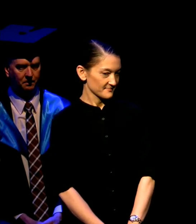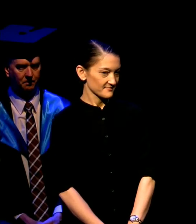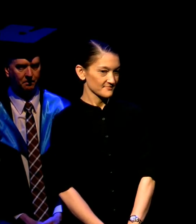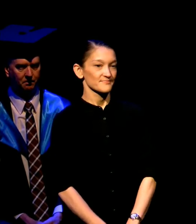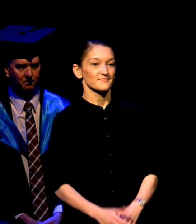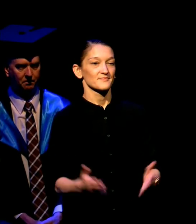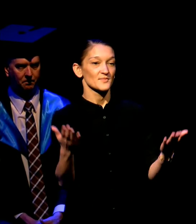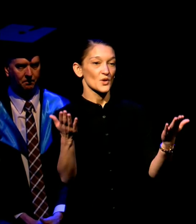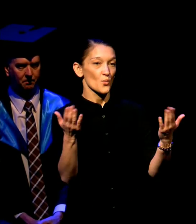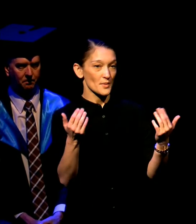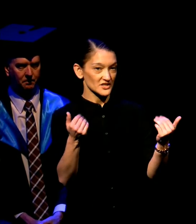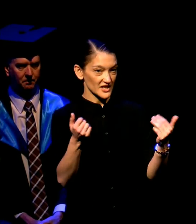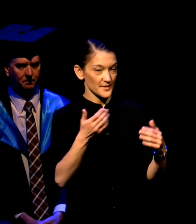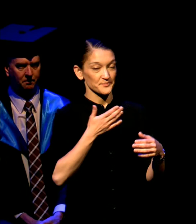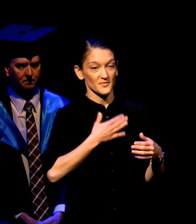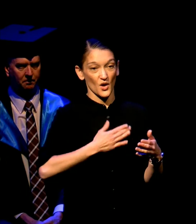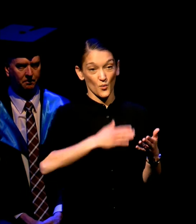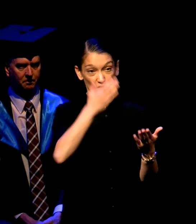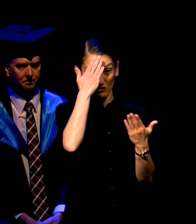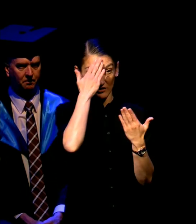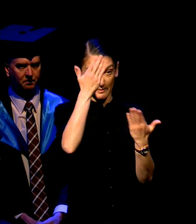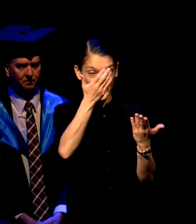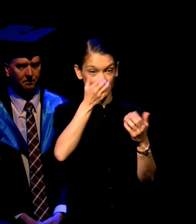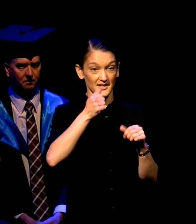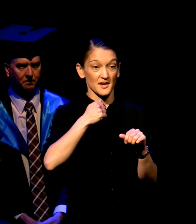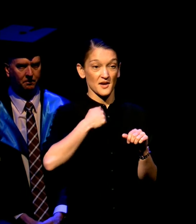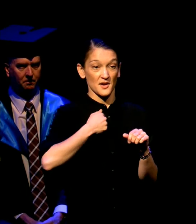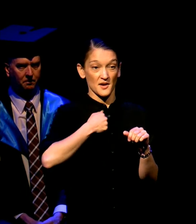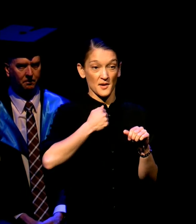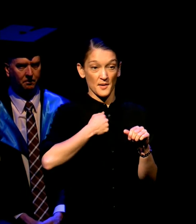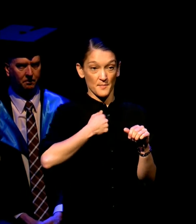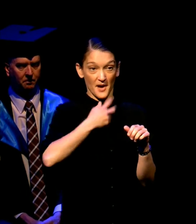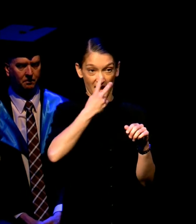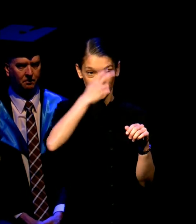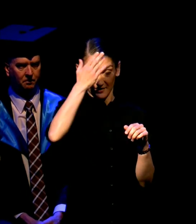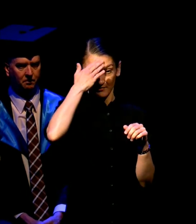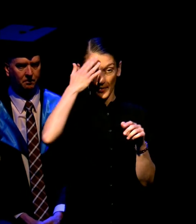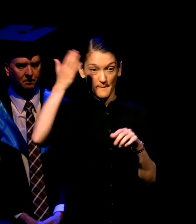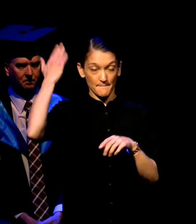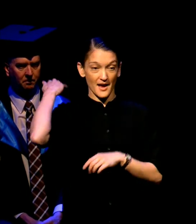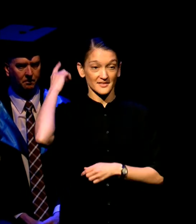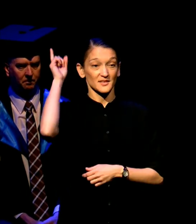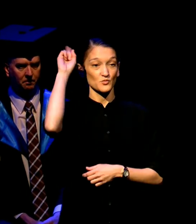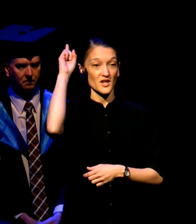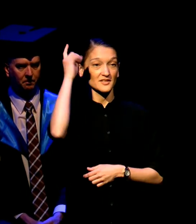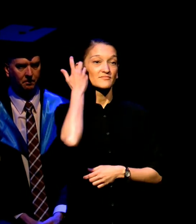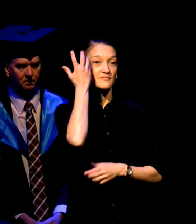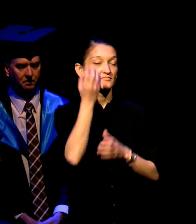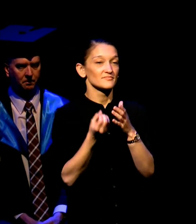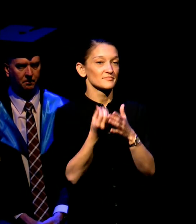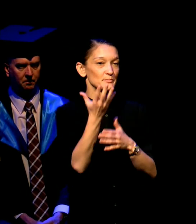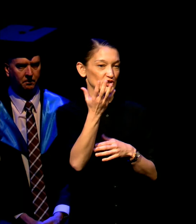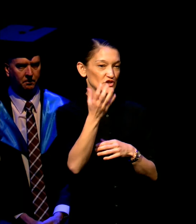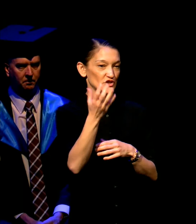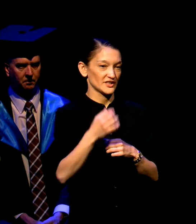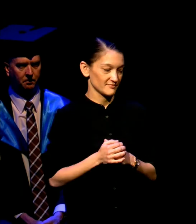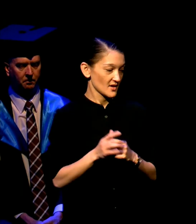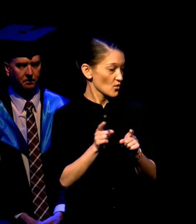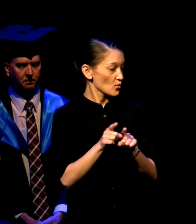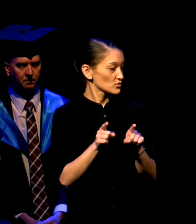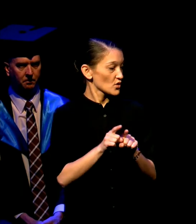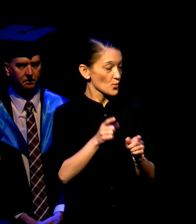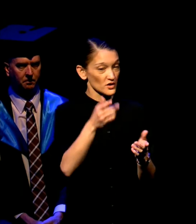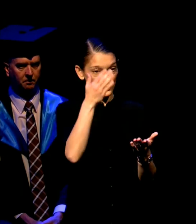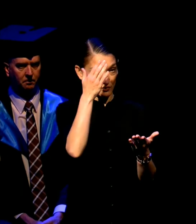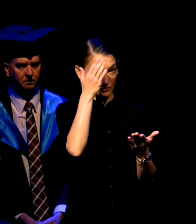Wominjeeka, I'd like to pay my respects to my ancestors, elders, past, present and emerging, and to respectfully